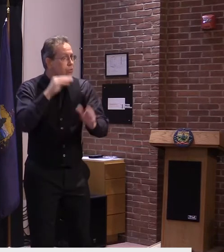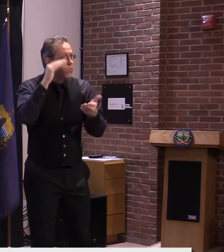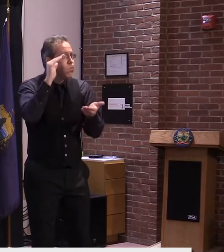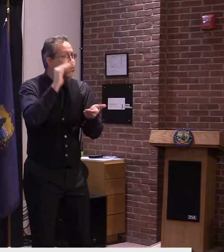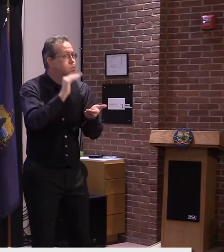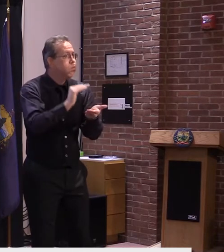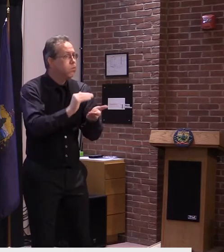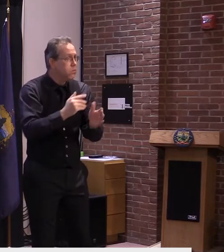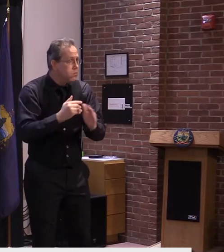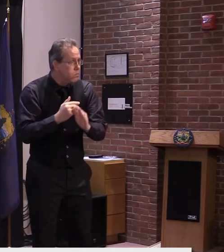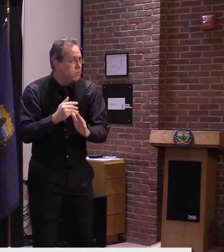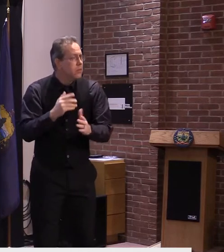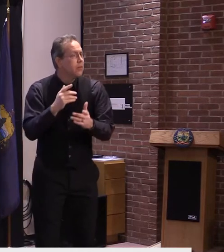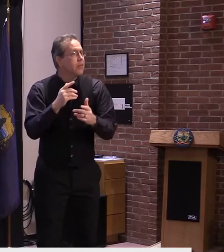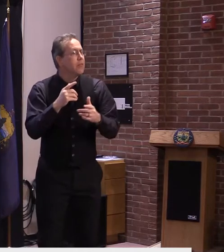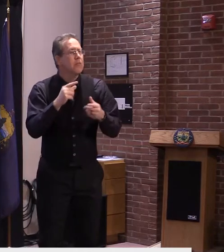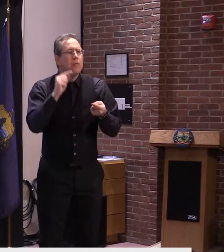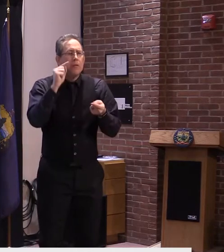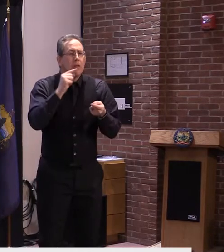the decrease in cases that we're seeing,